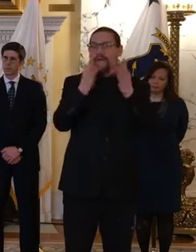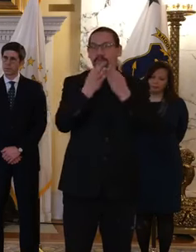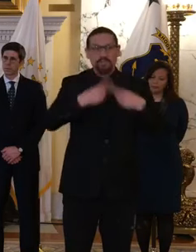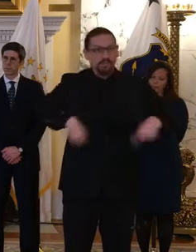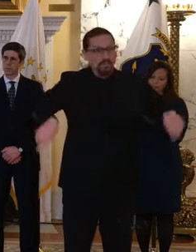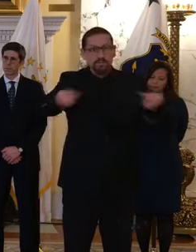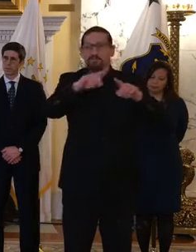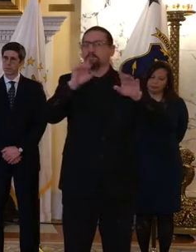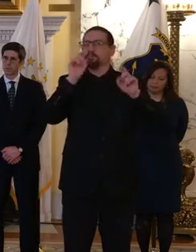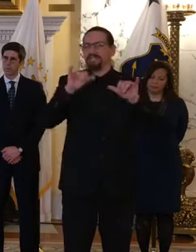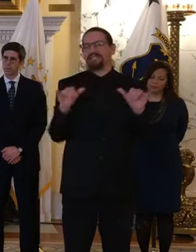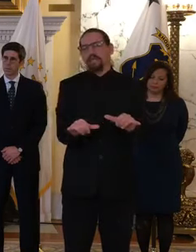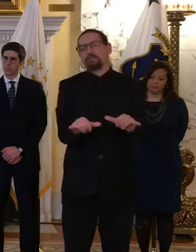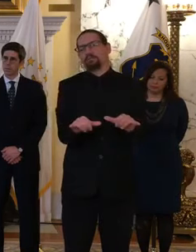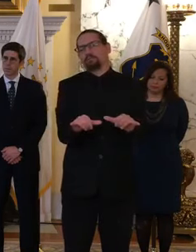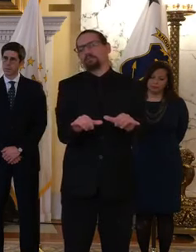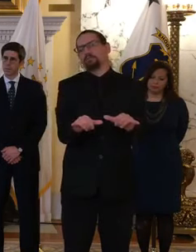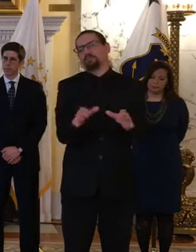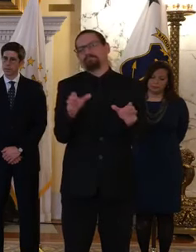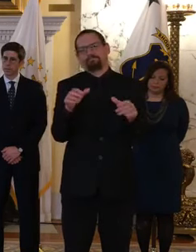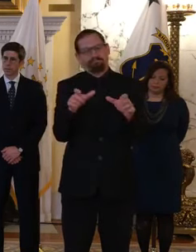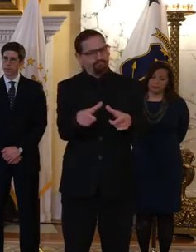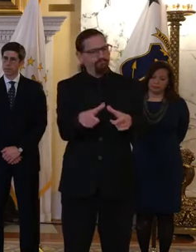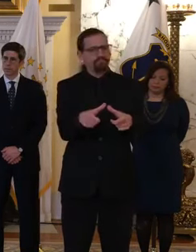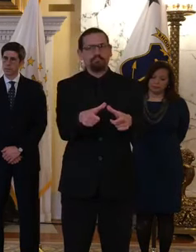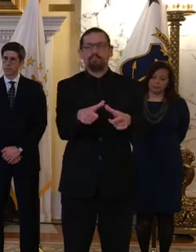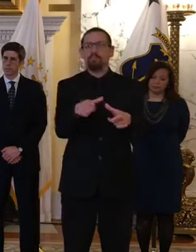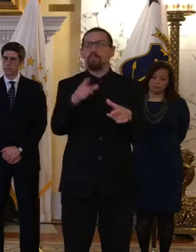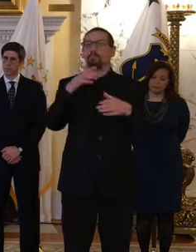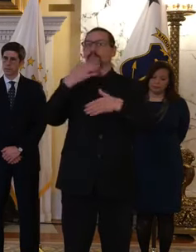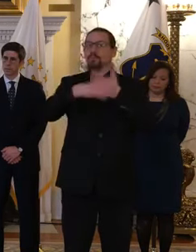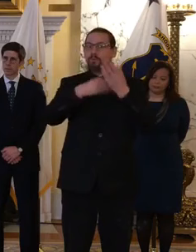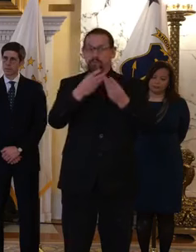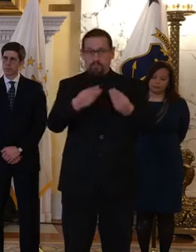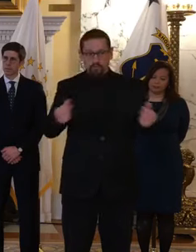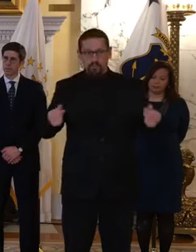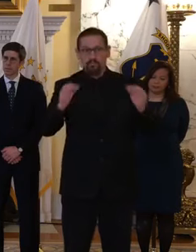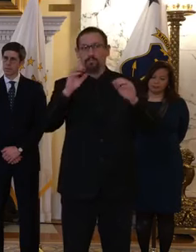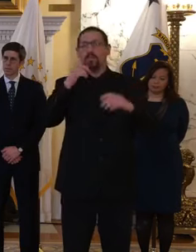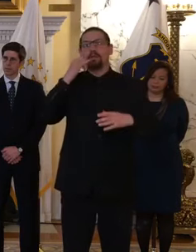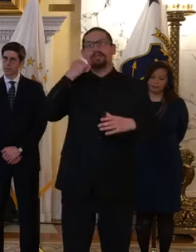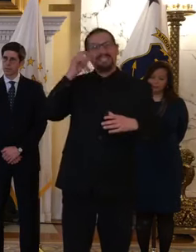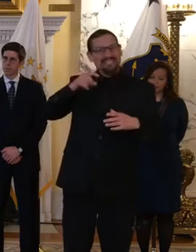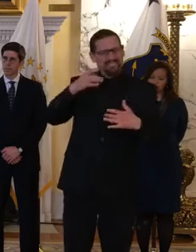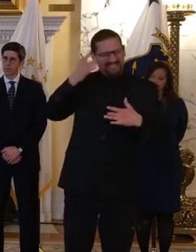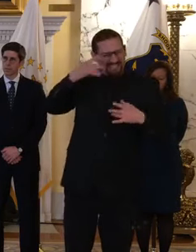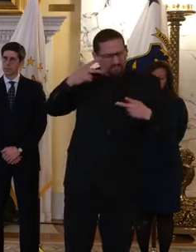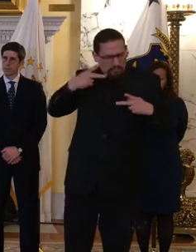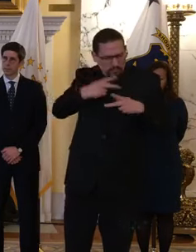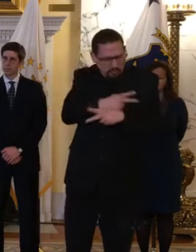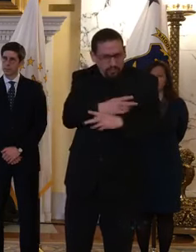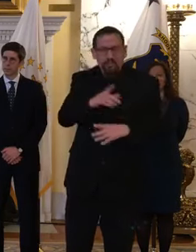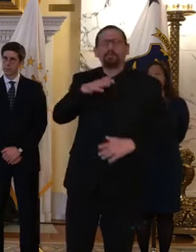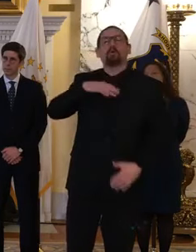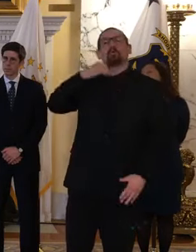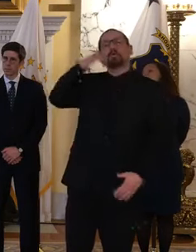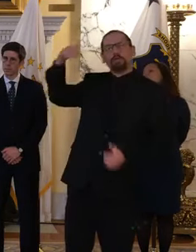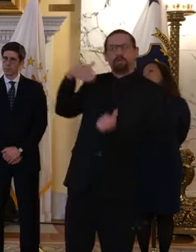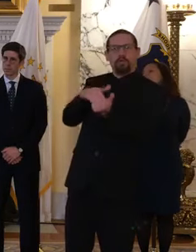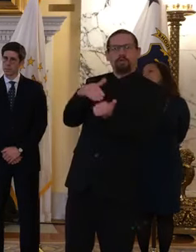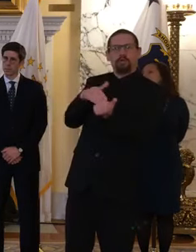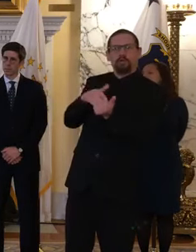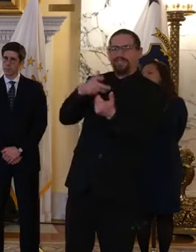will direct you to a testing site if it's appropriate. Over the course of this week, the number of people that fall into